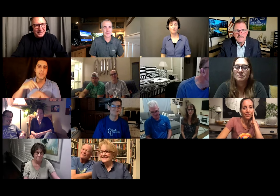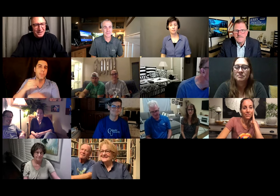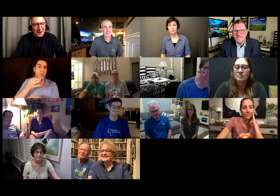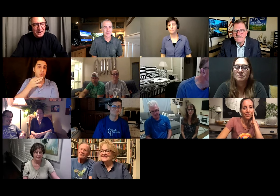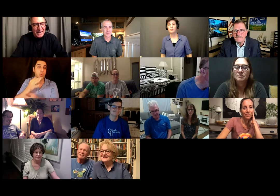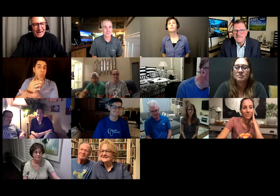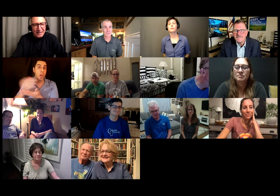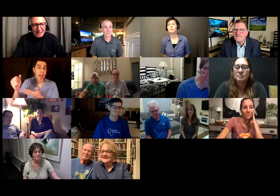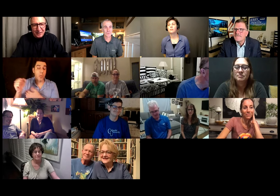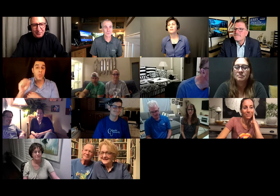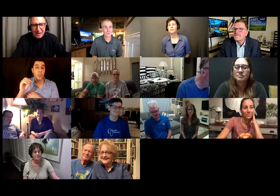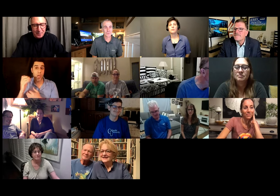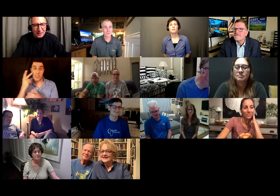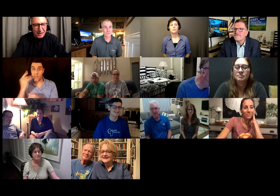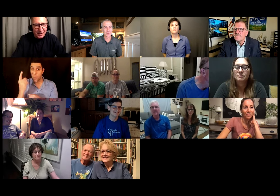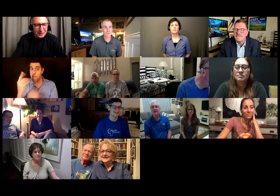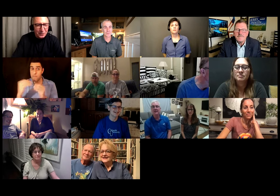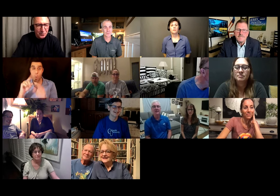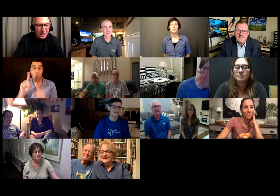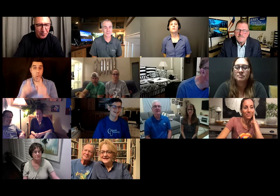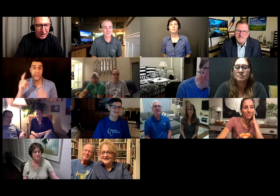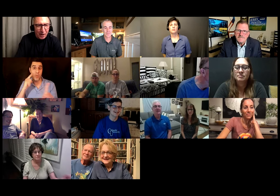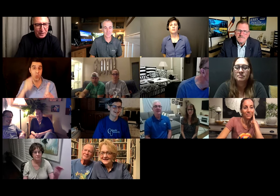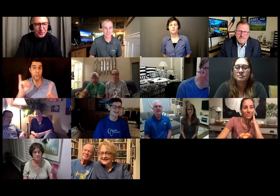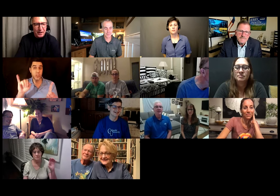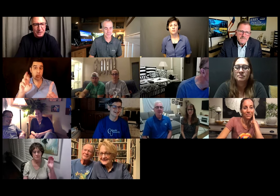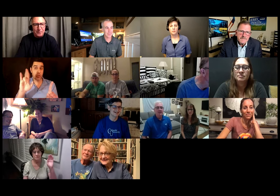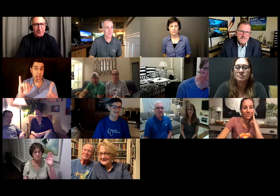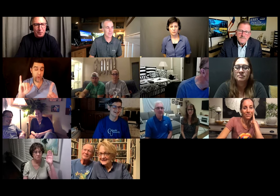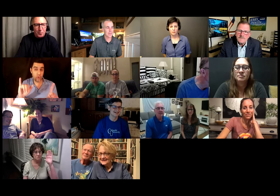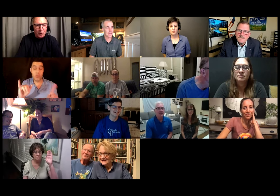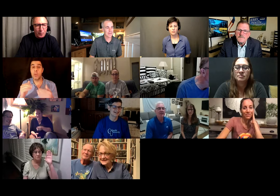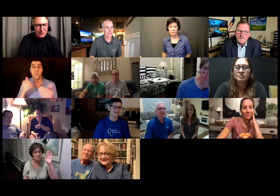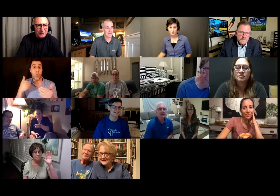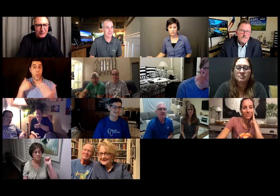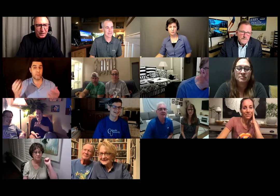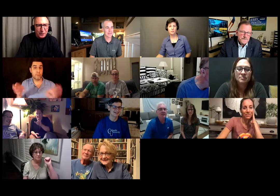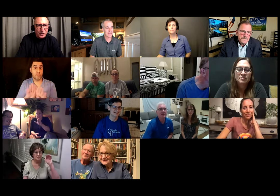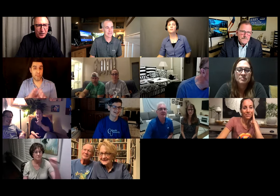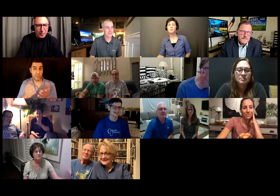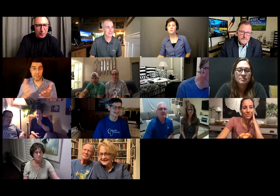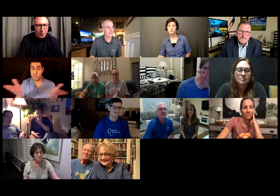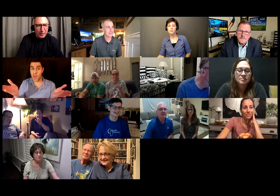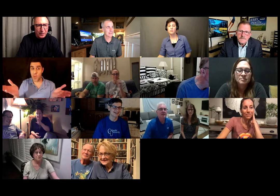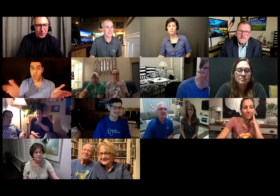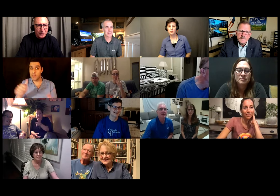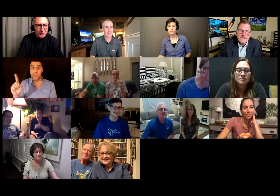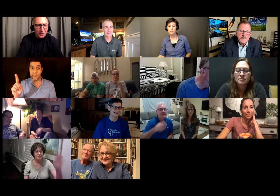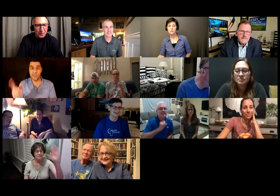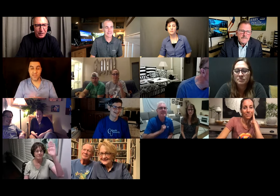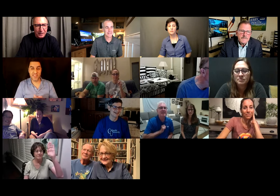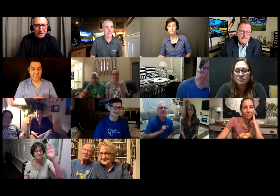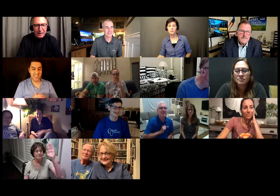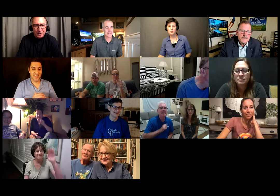Great. Okay. And time is soon going to run out. We do have time for one more question for Jerry before we close.